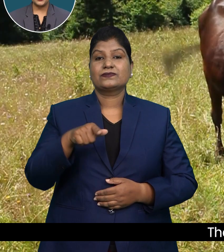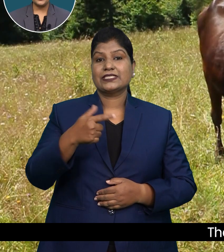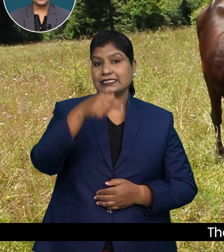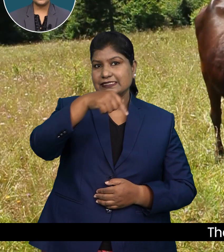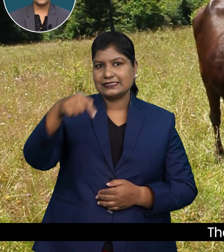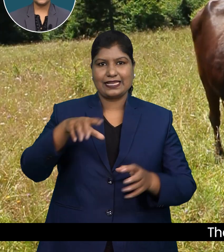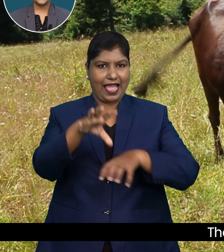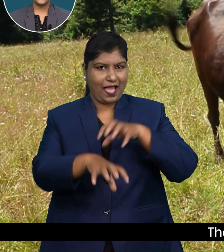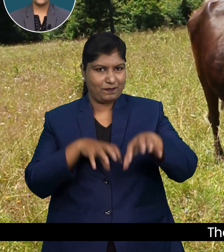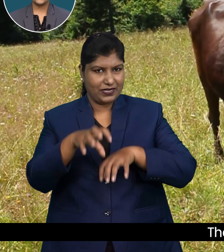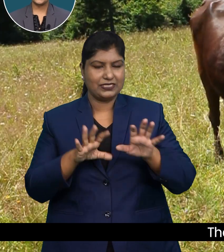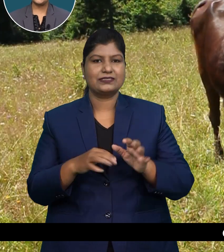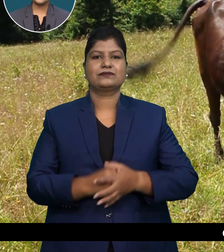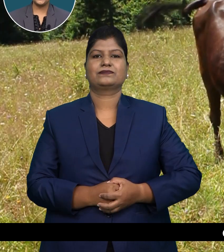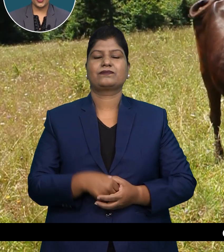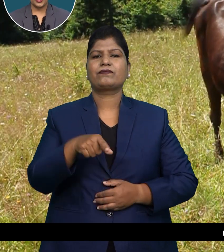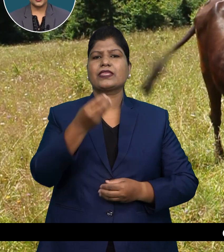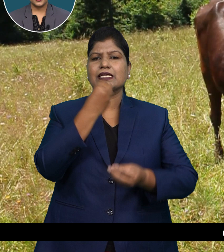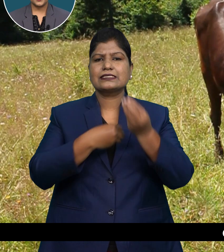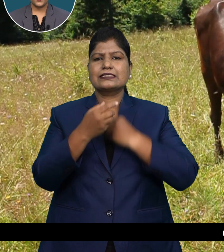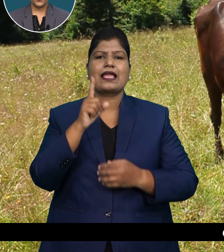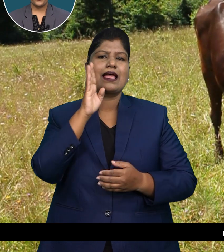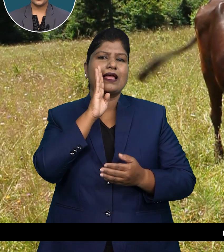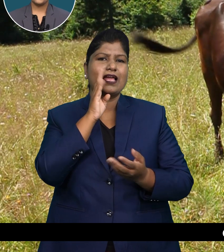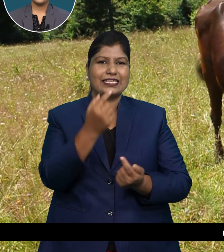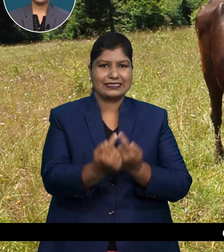These animals eat grass,